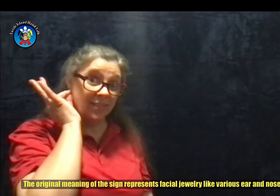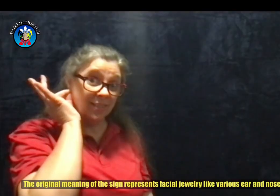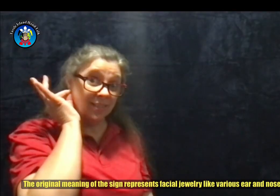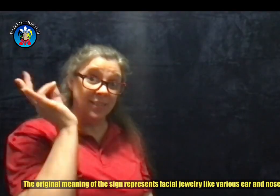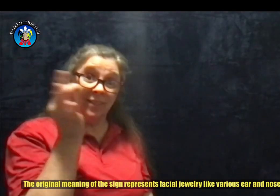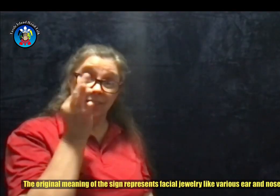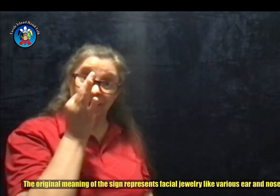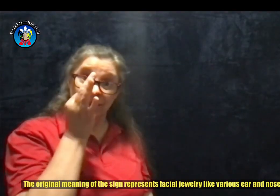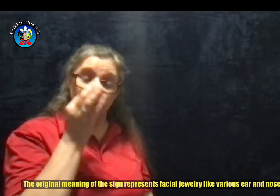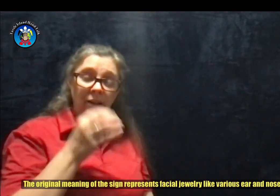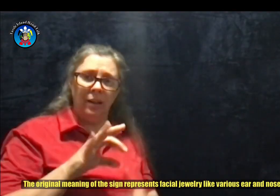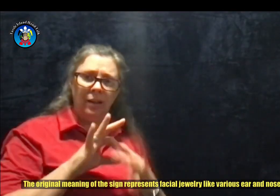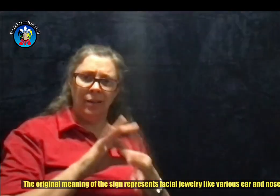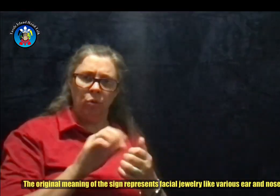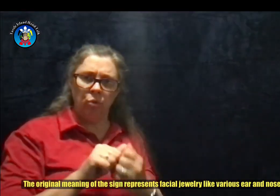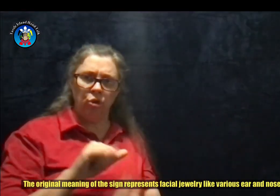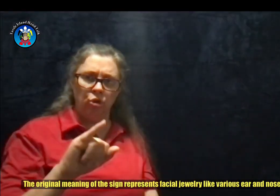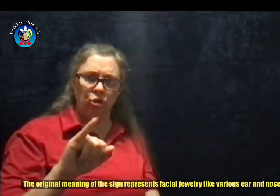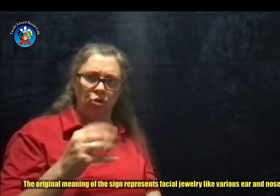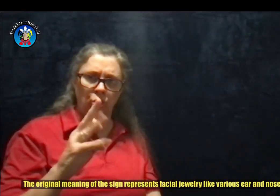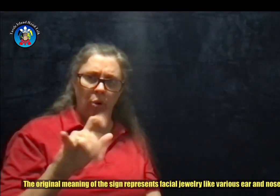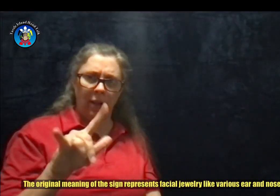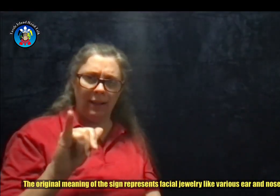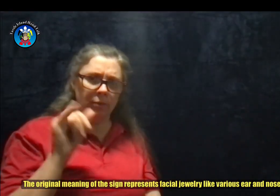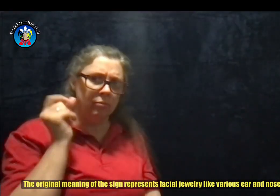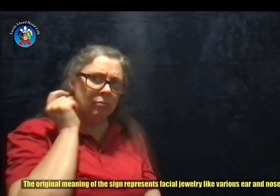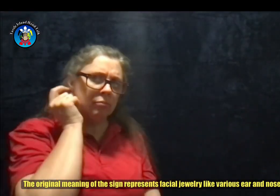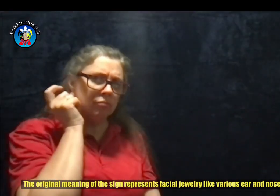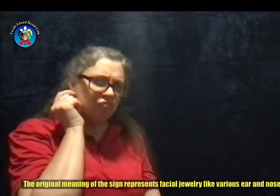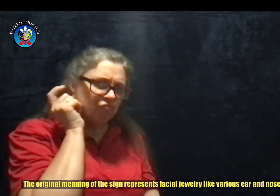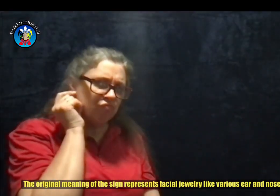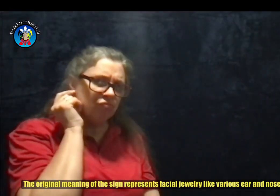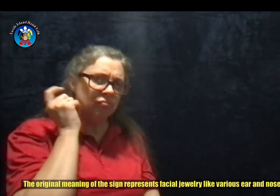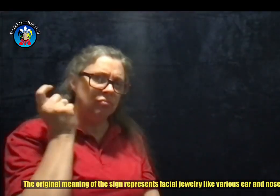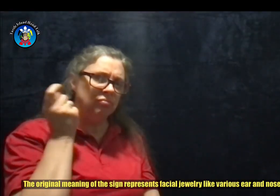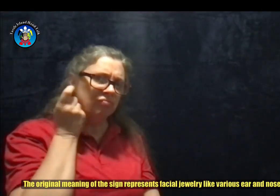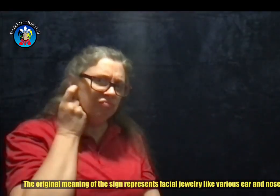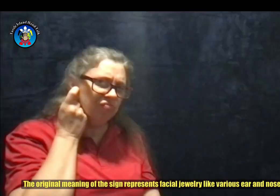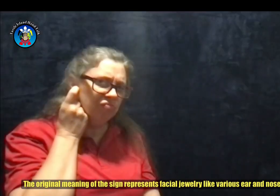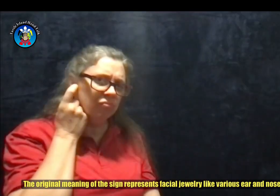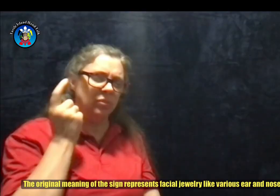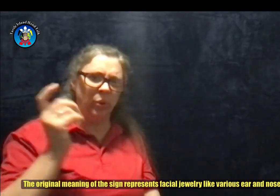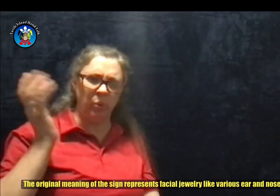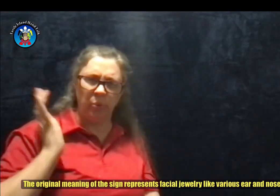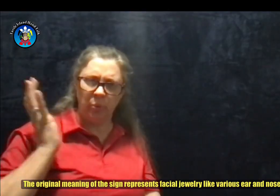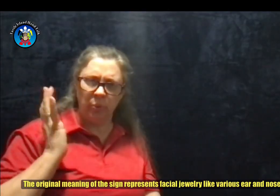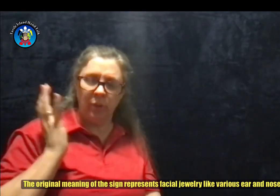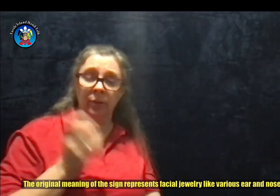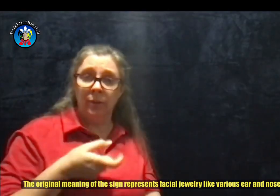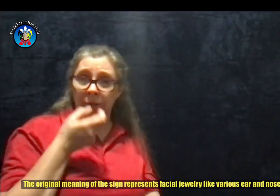The original meaning of the sign represents facial jewelry, like various ear and nose